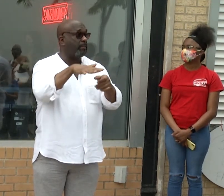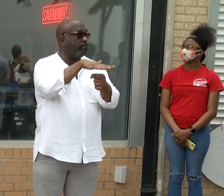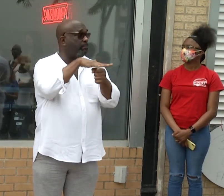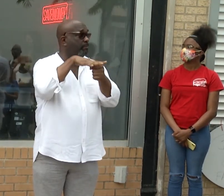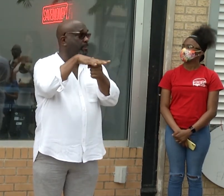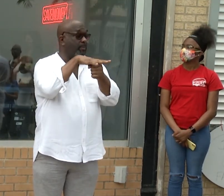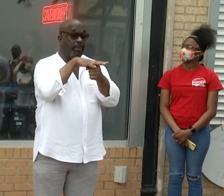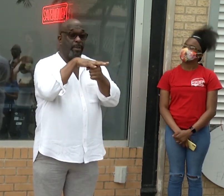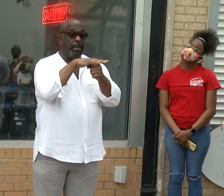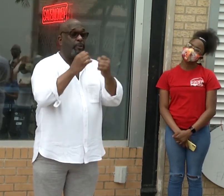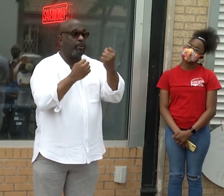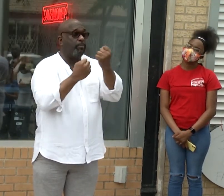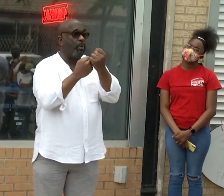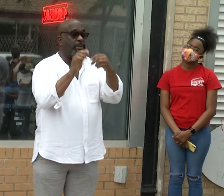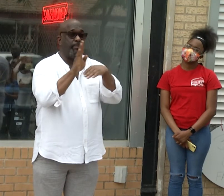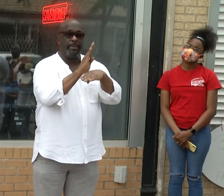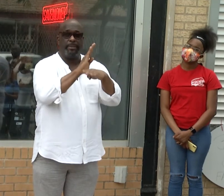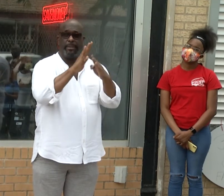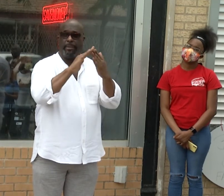to support the business community.